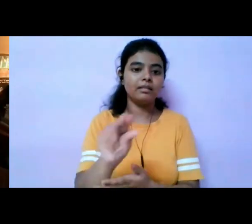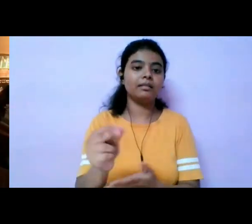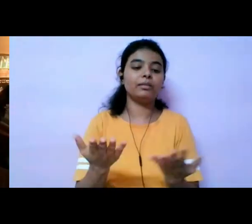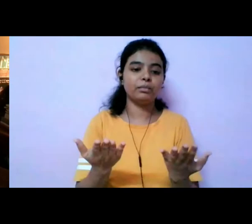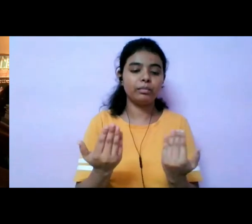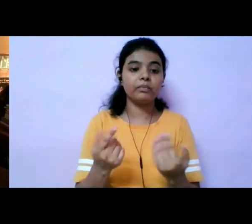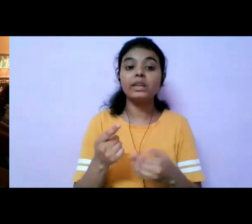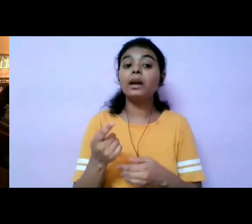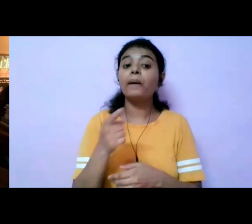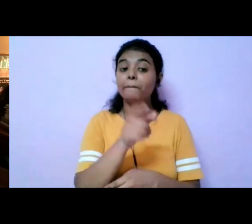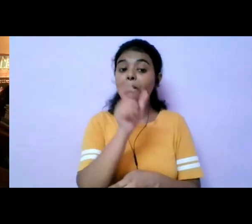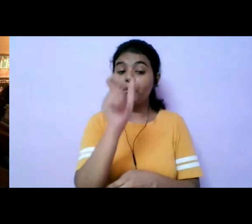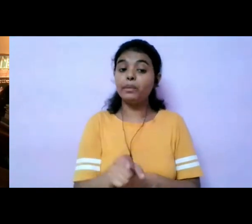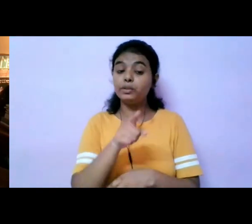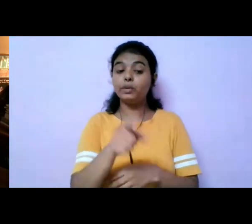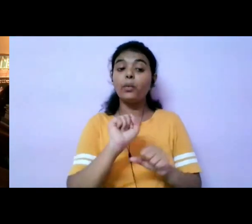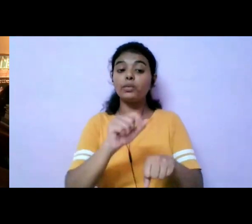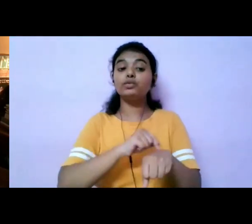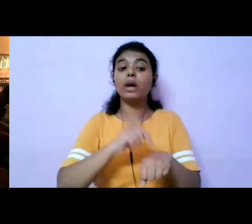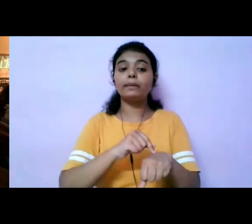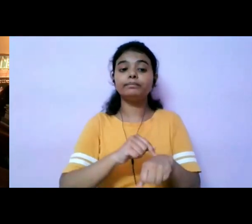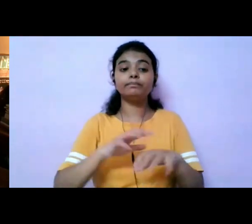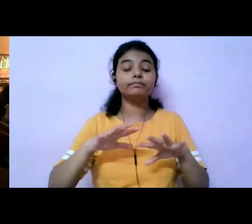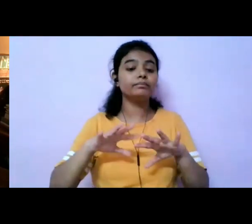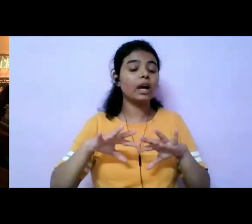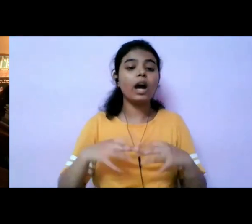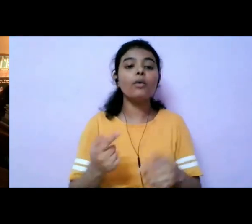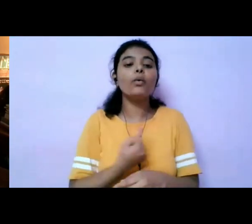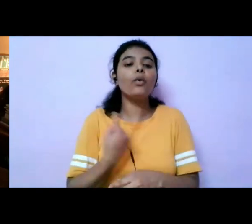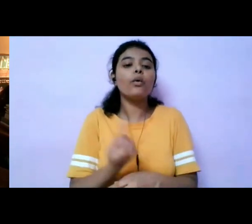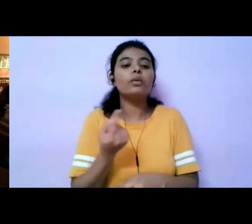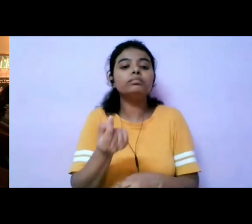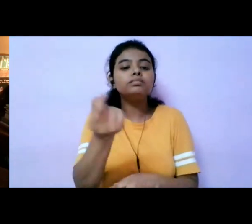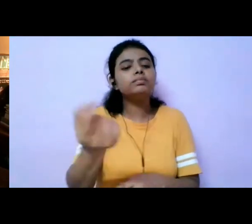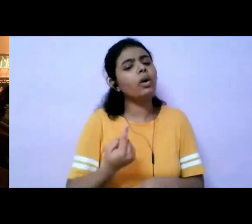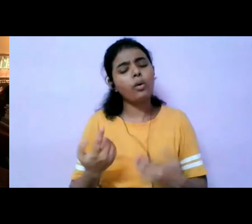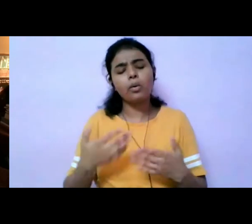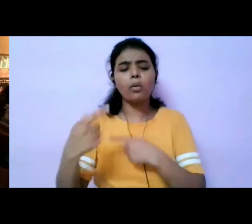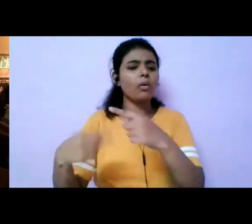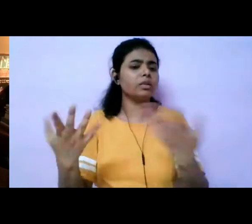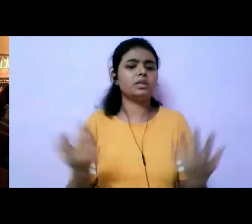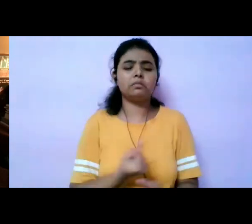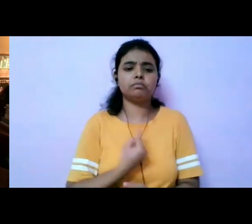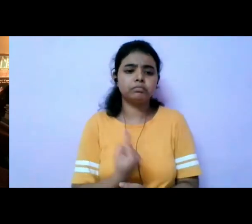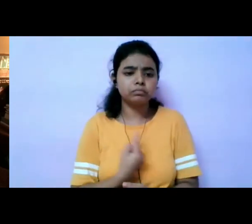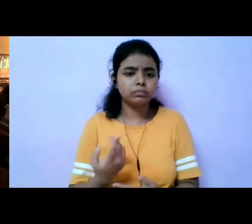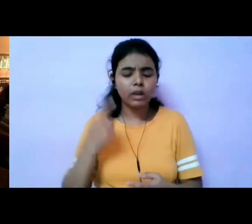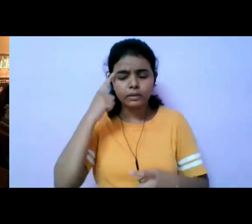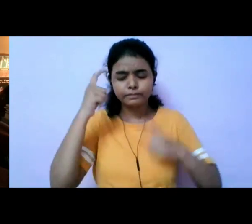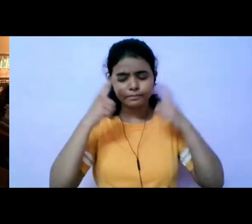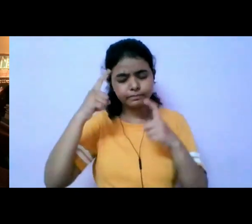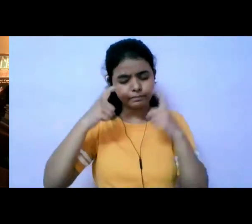he really did spend time, often alone, often in solitude, thinking